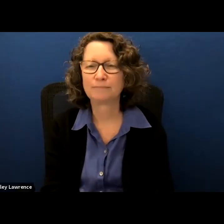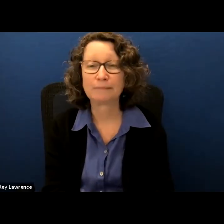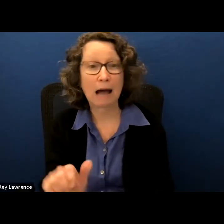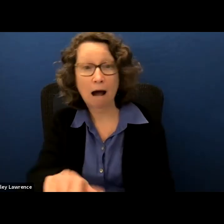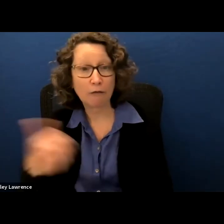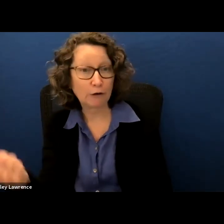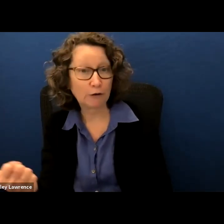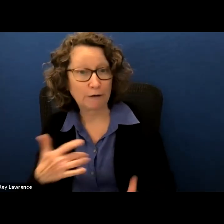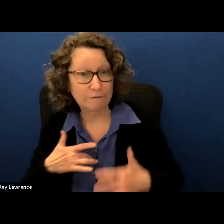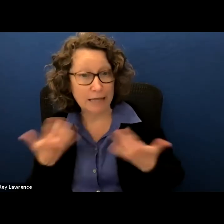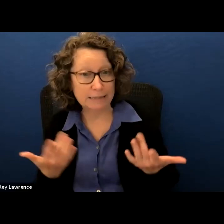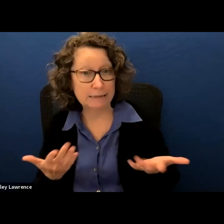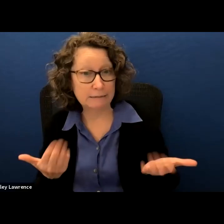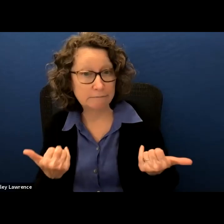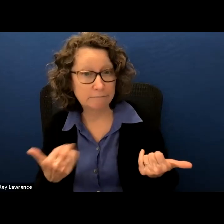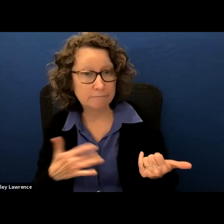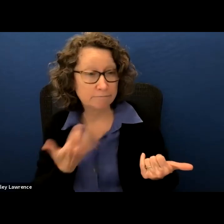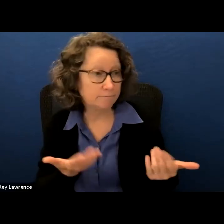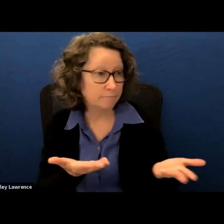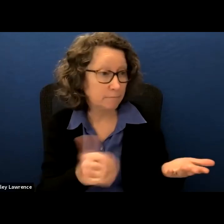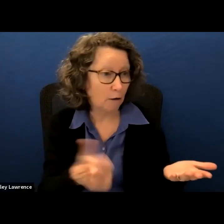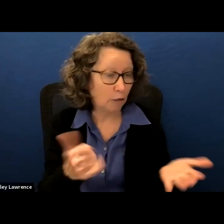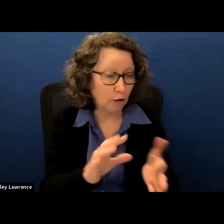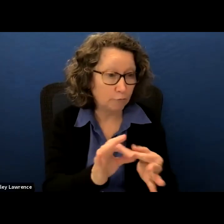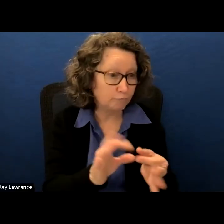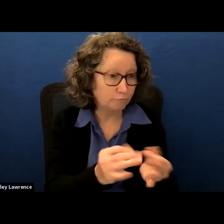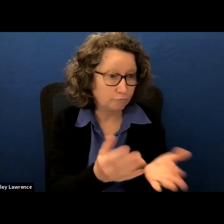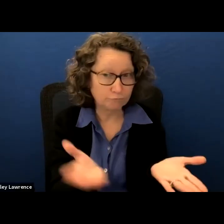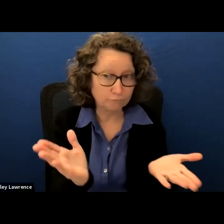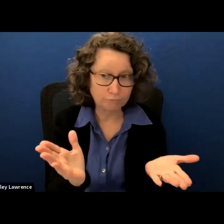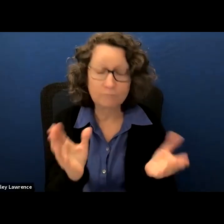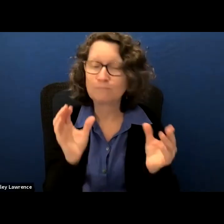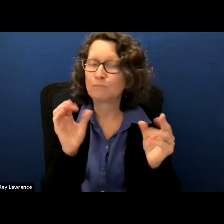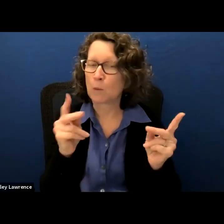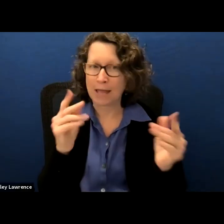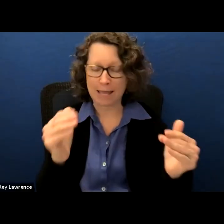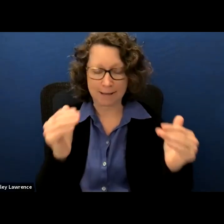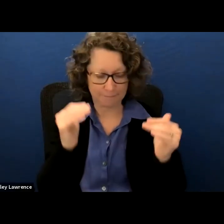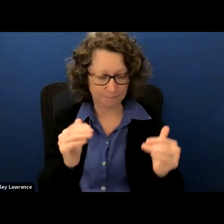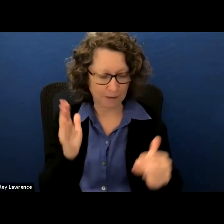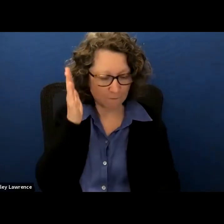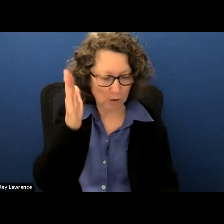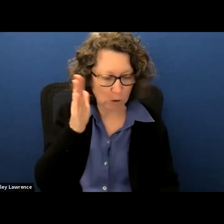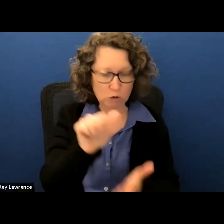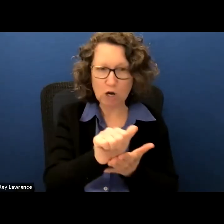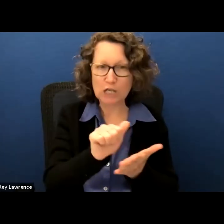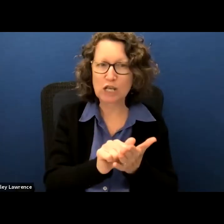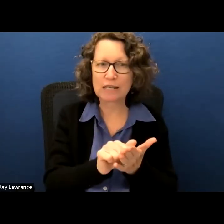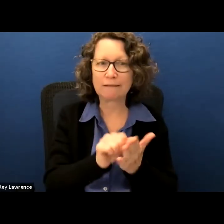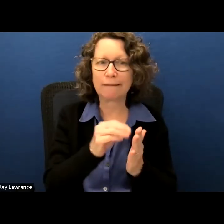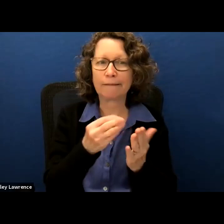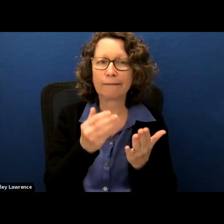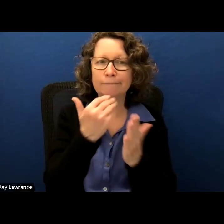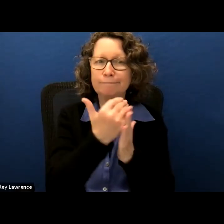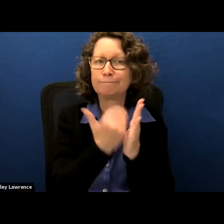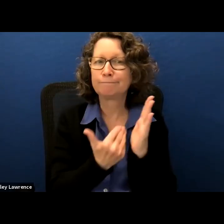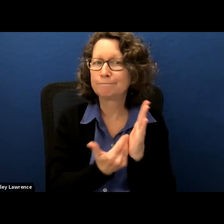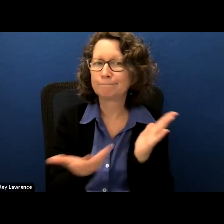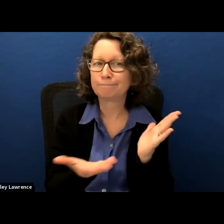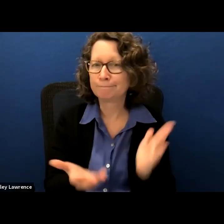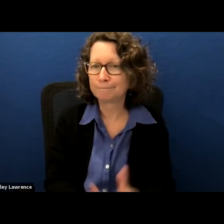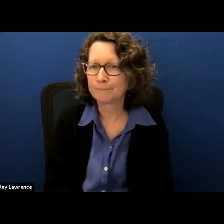Anyone else for coming events? Okay, future agenda items.